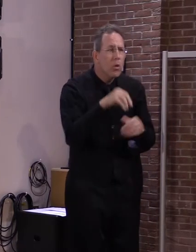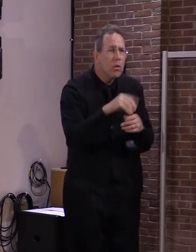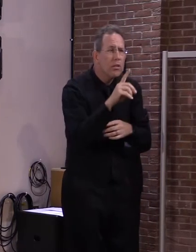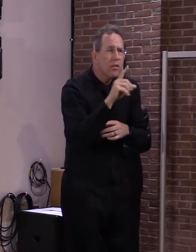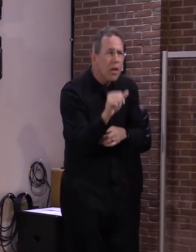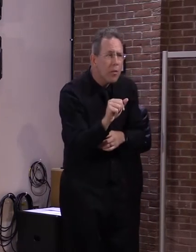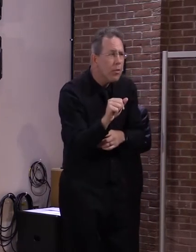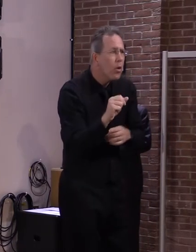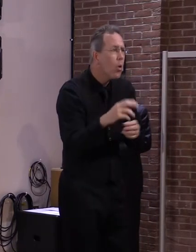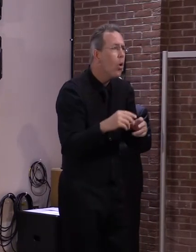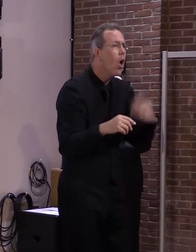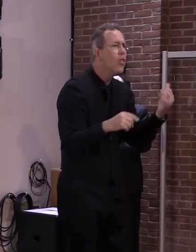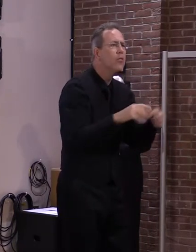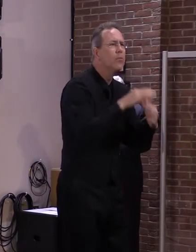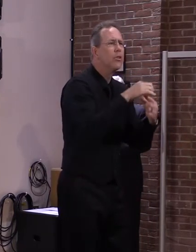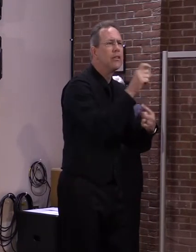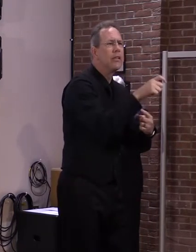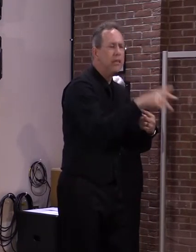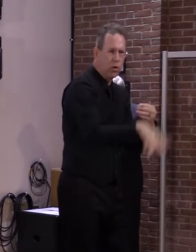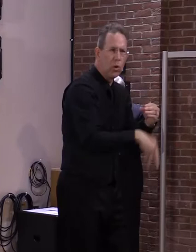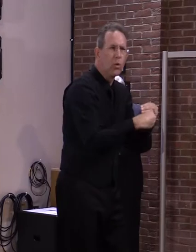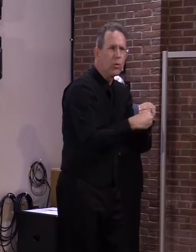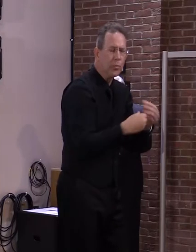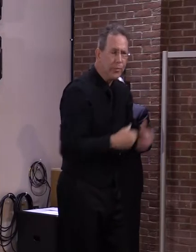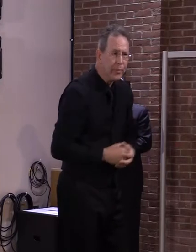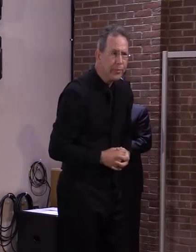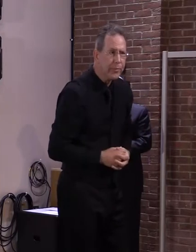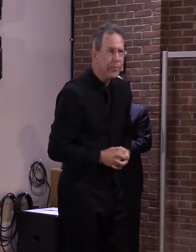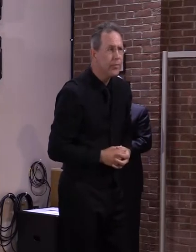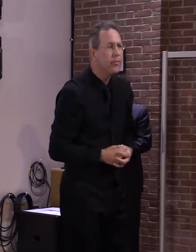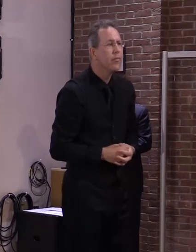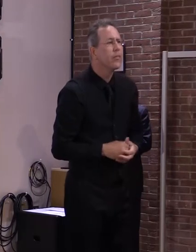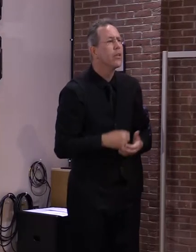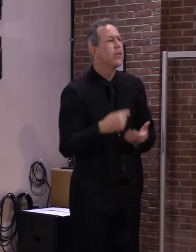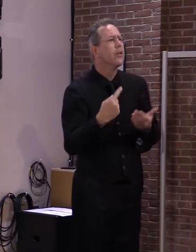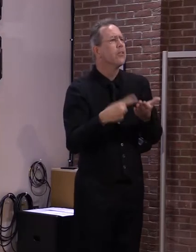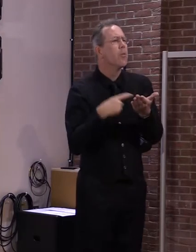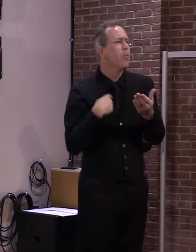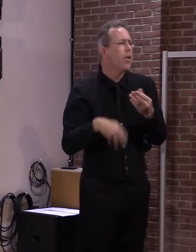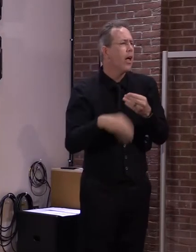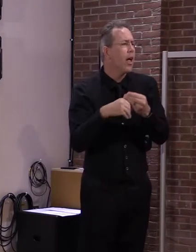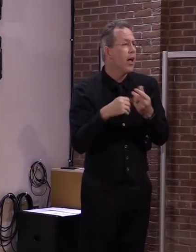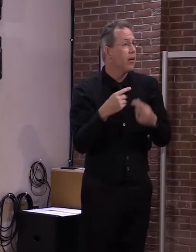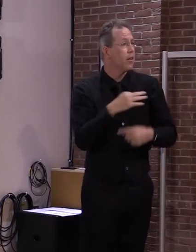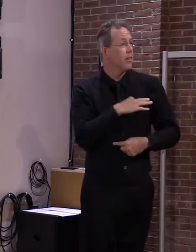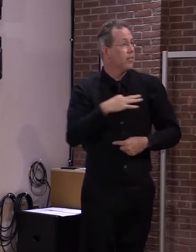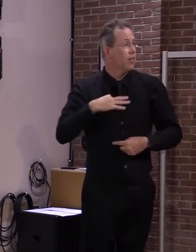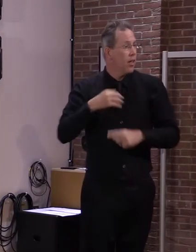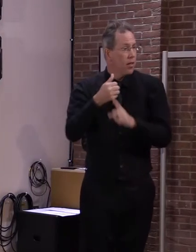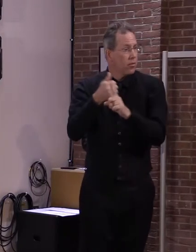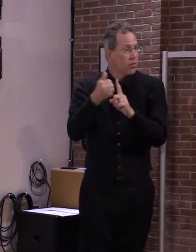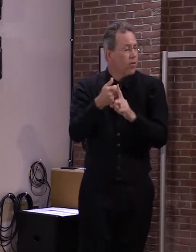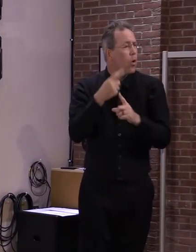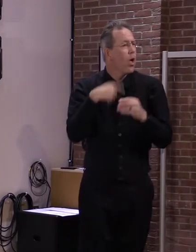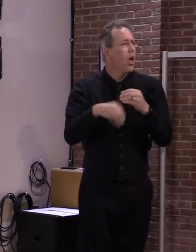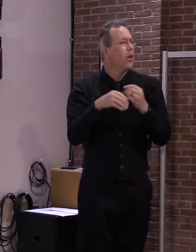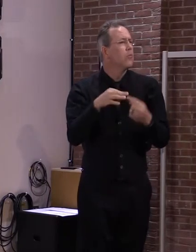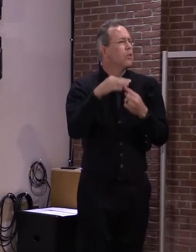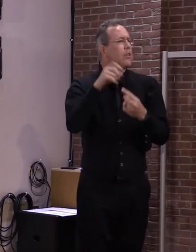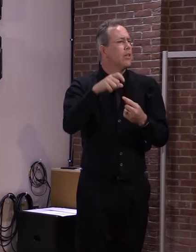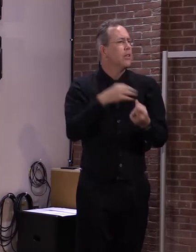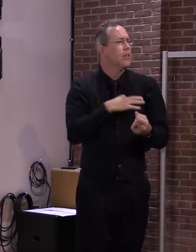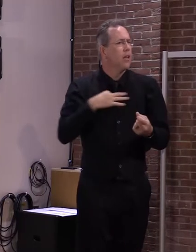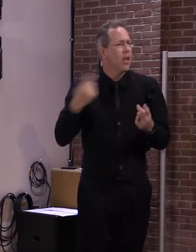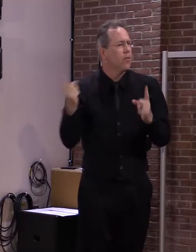program. Sometimes that is the addition of qualified staff or one-on-one support for a child. In other cases, it might be